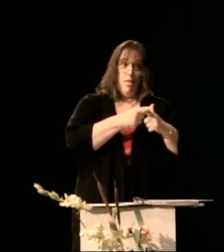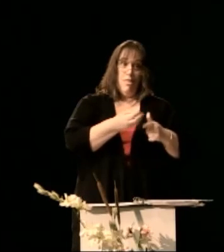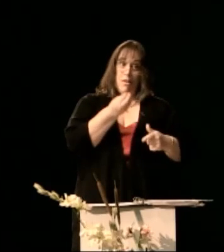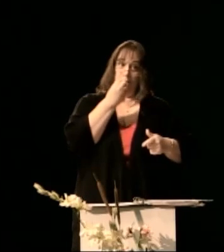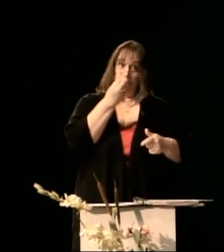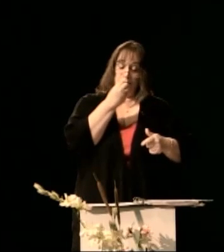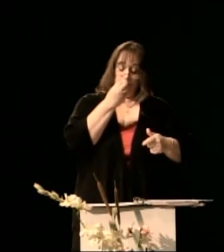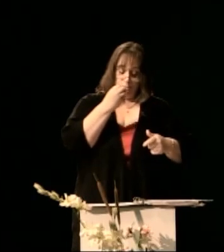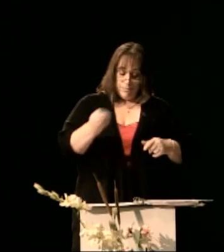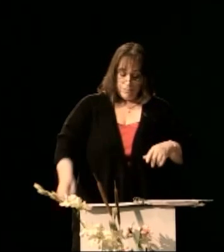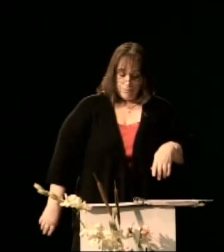then eat.